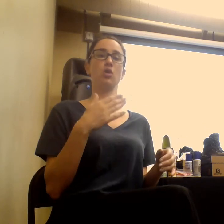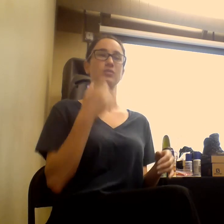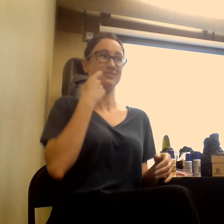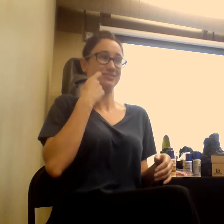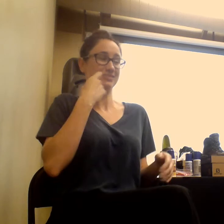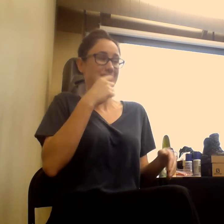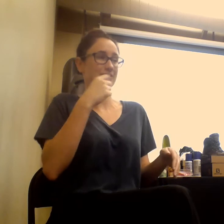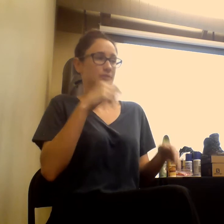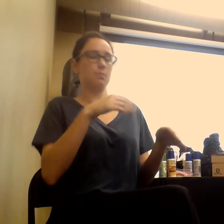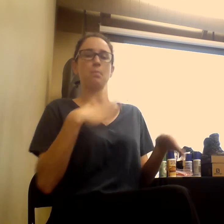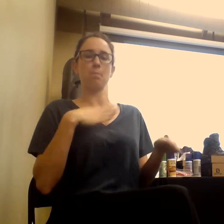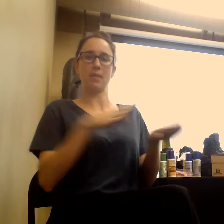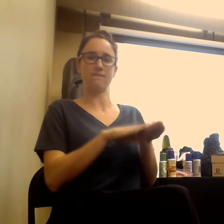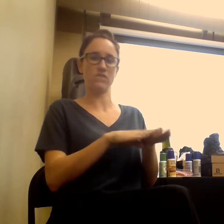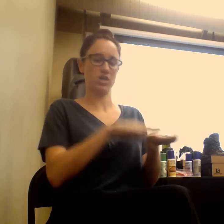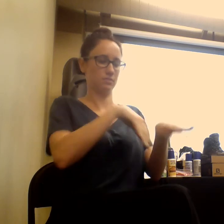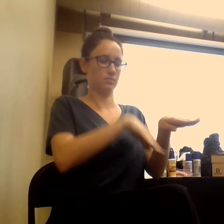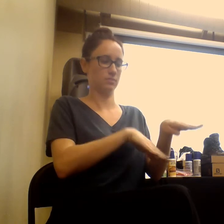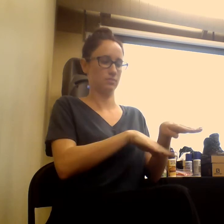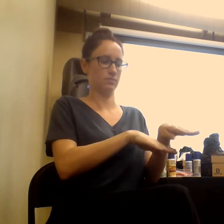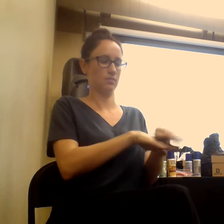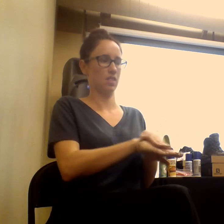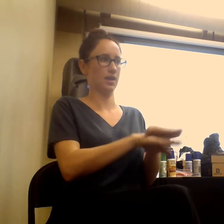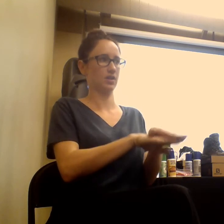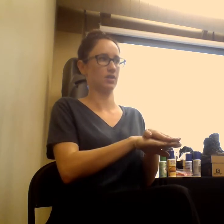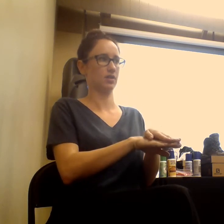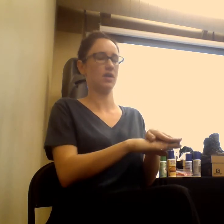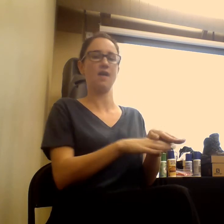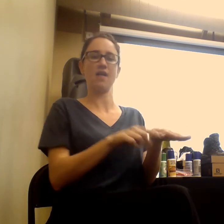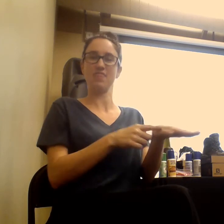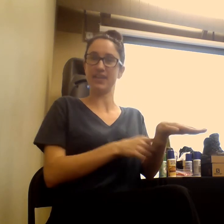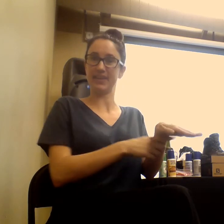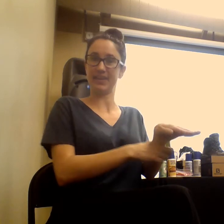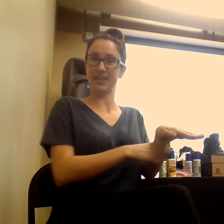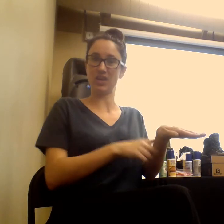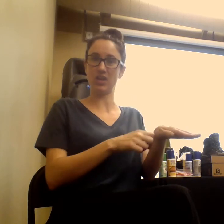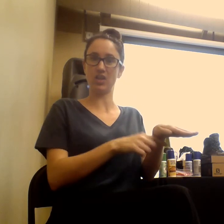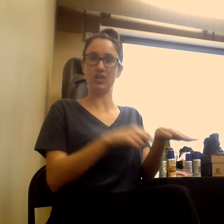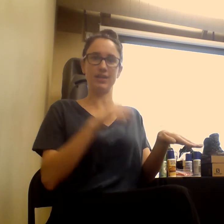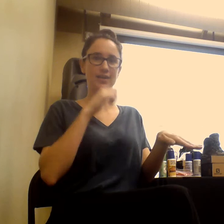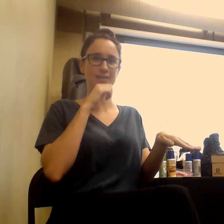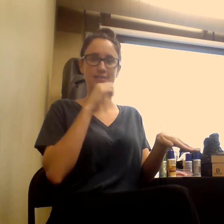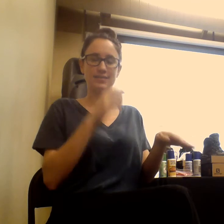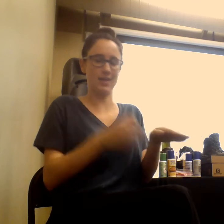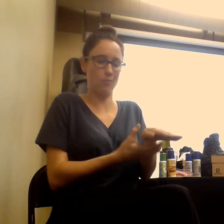is gonna work for a dress shoe, but it wouldn't work in these boots. There you go. Yeah.